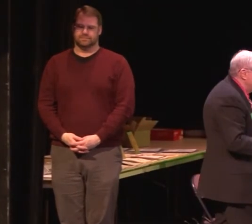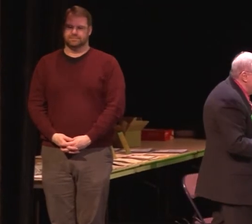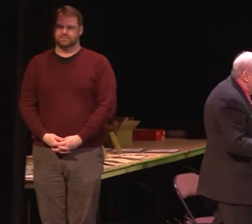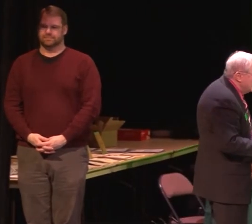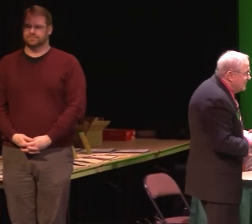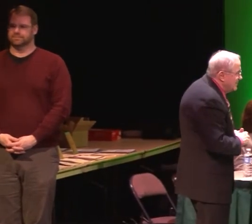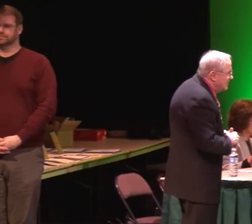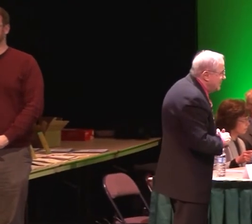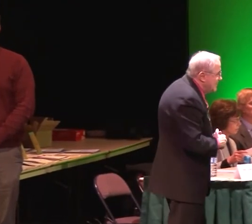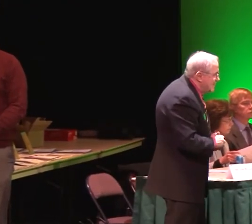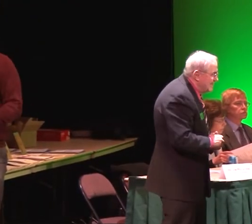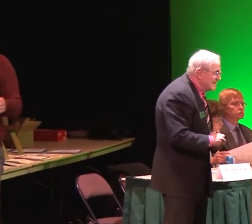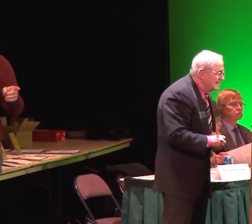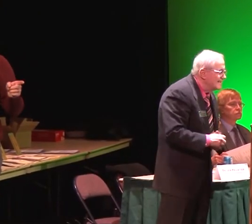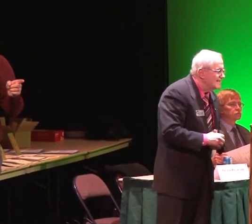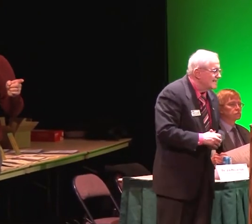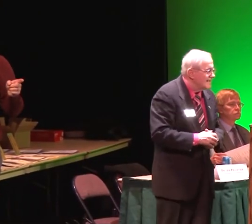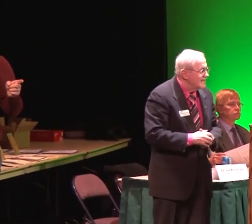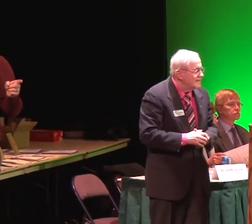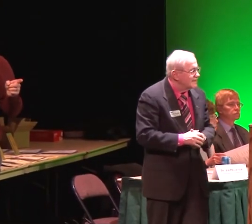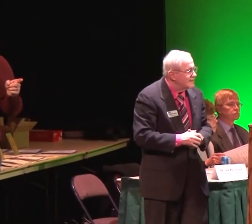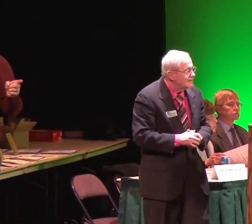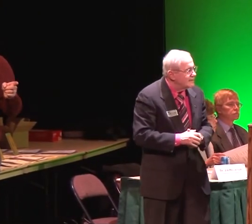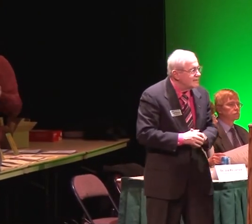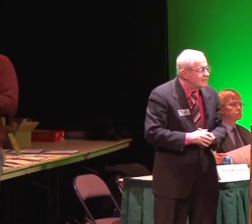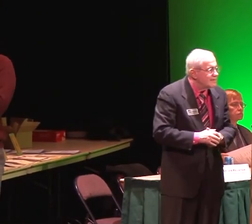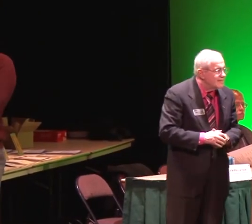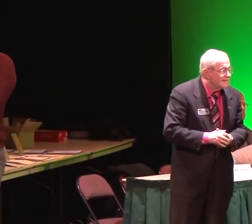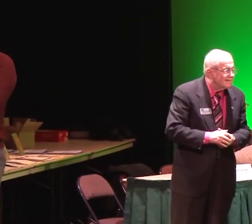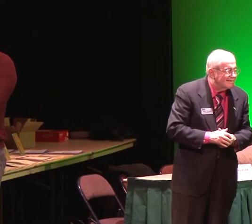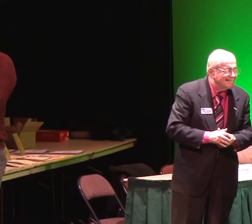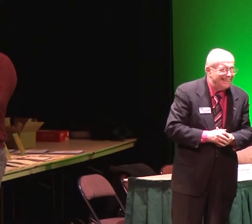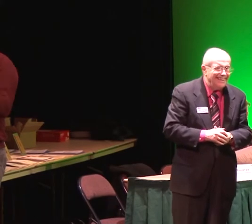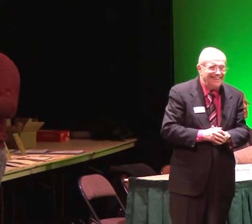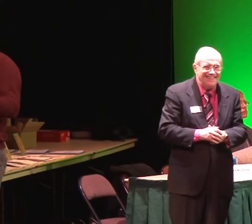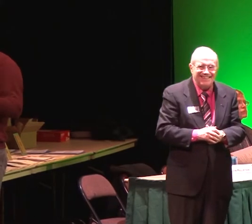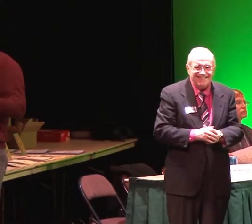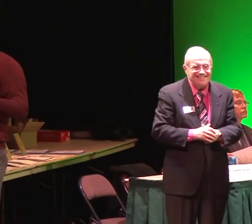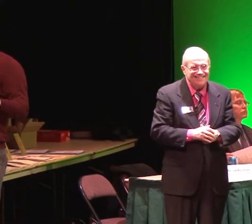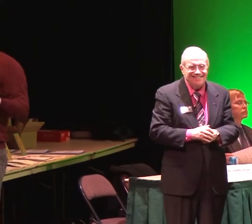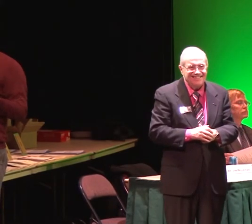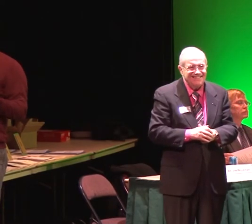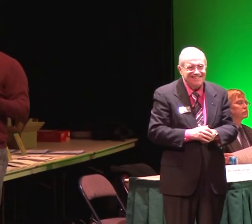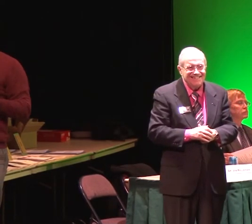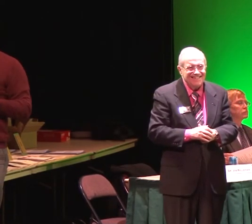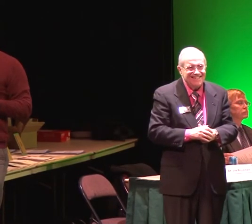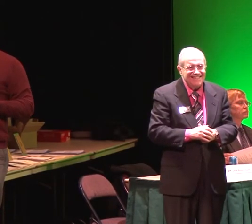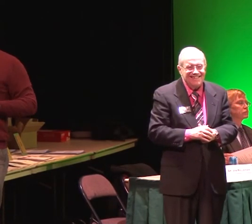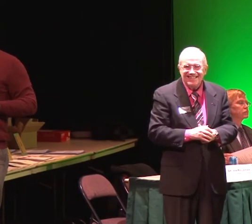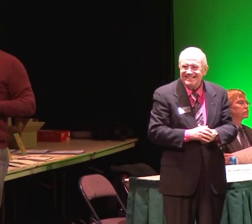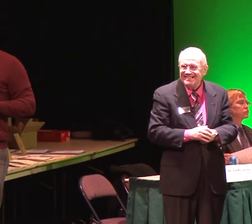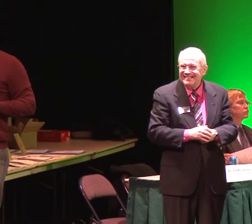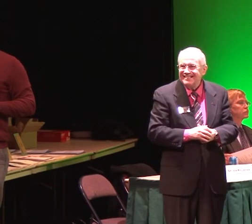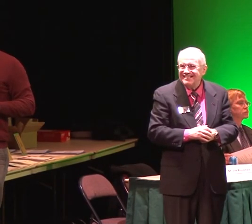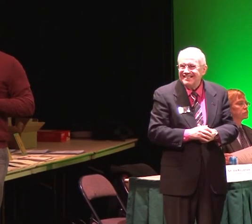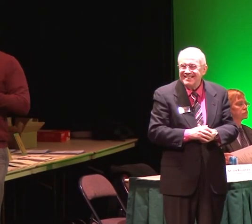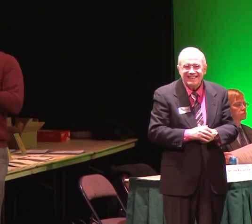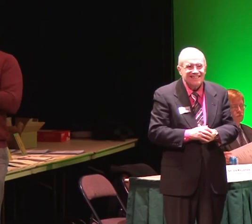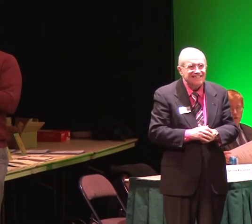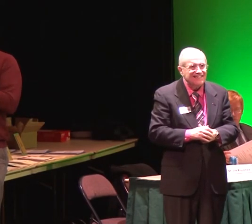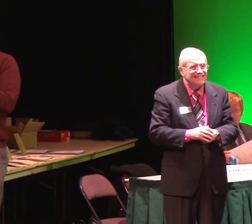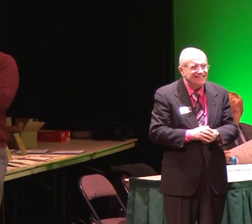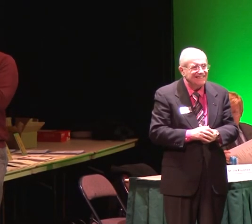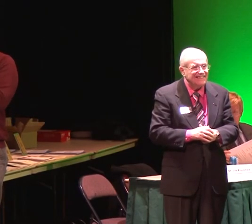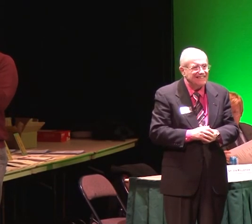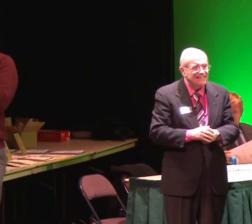style. This is Cuss Middle School in Fall River. By the way, you should know that the Cuss Middle School students visited the